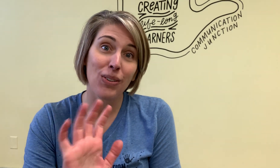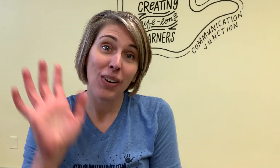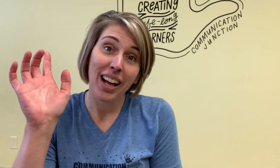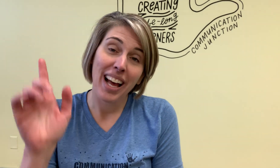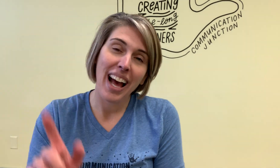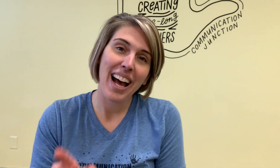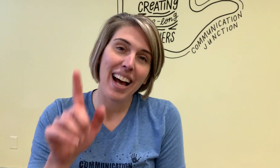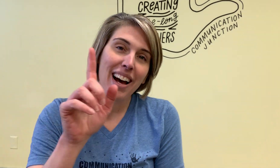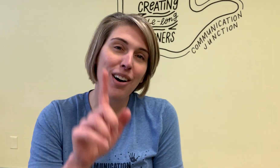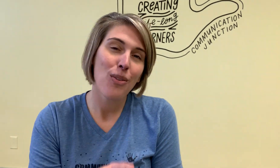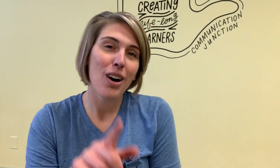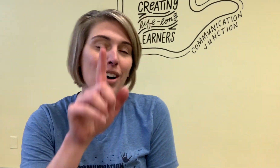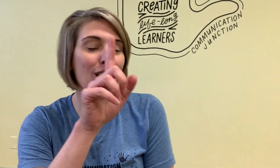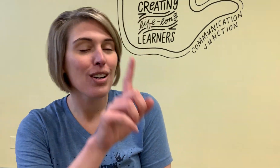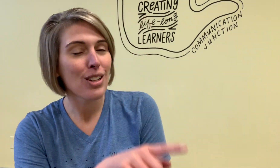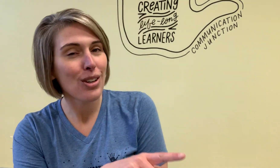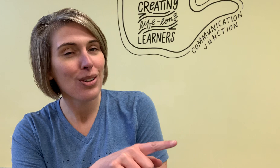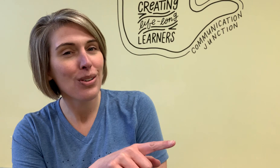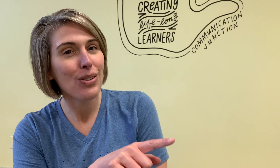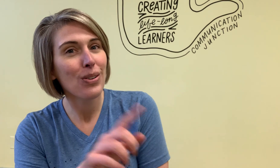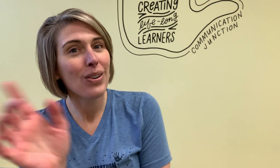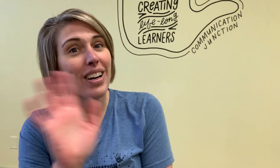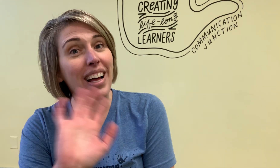Hello, how are you?